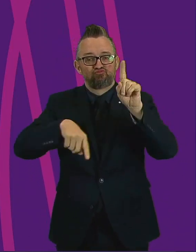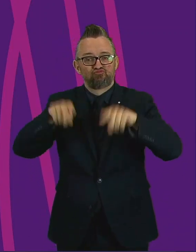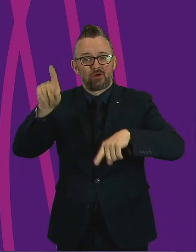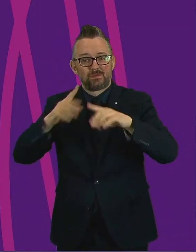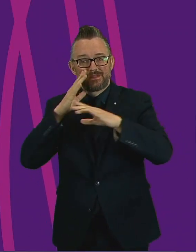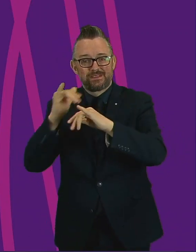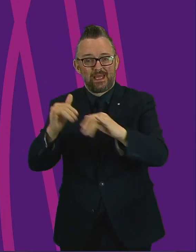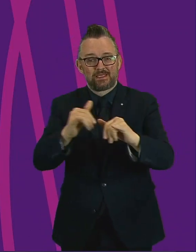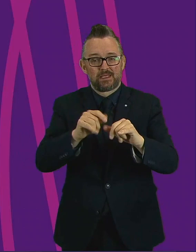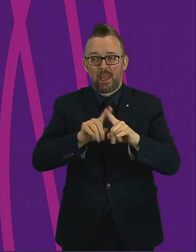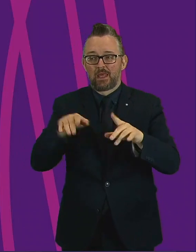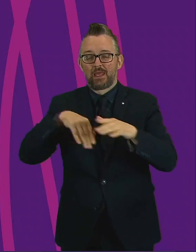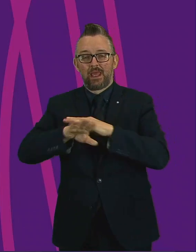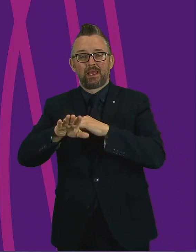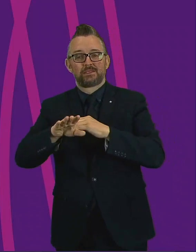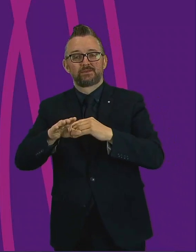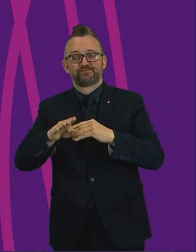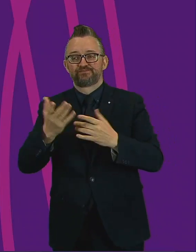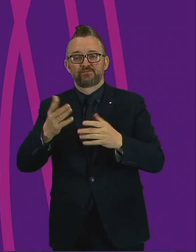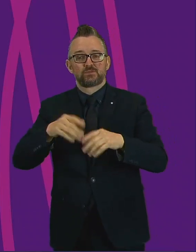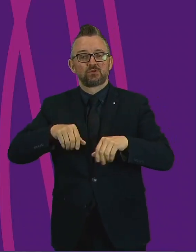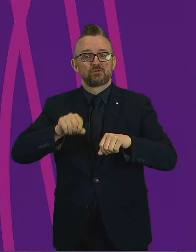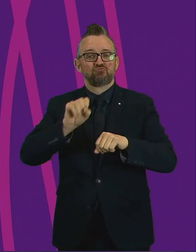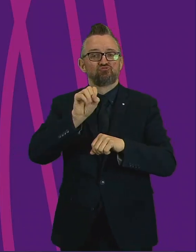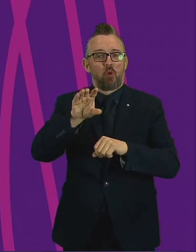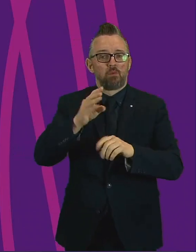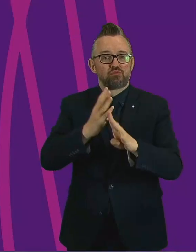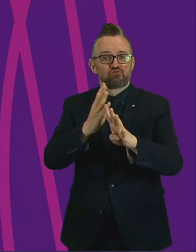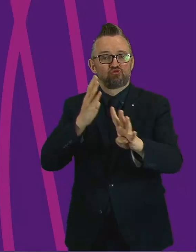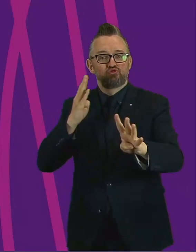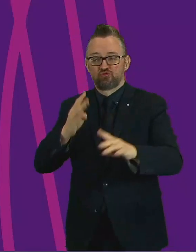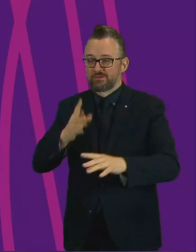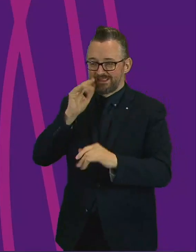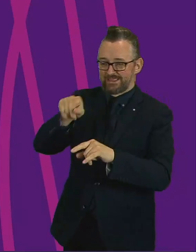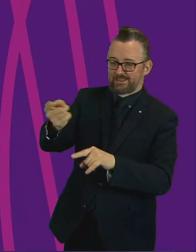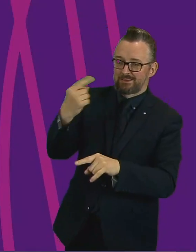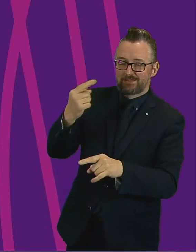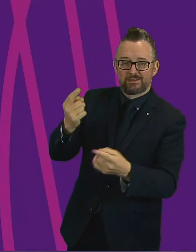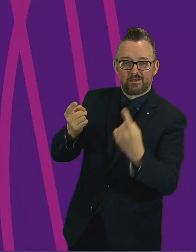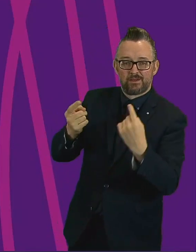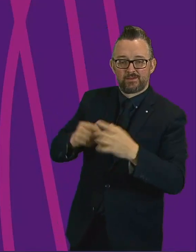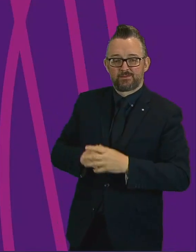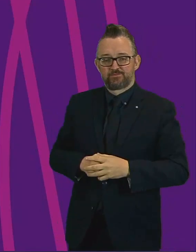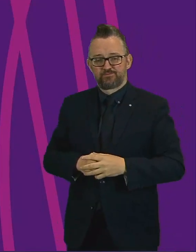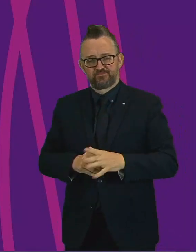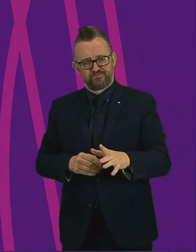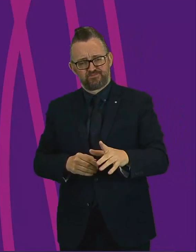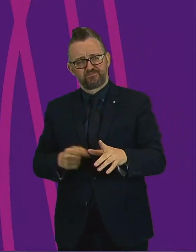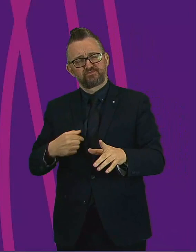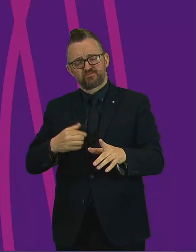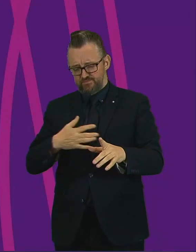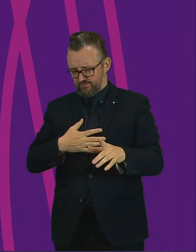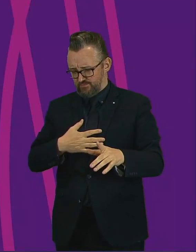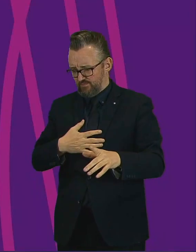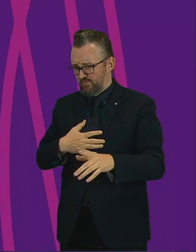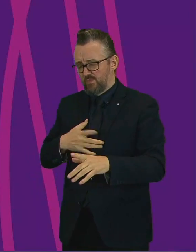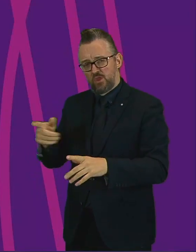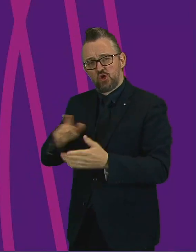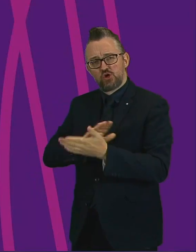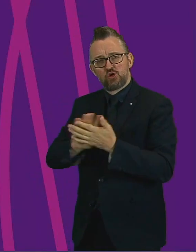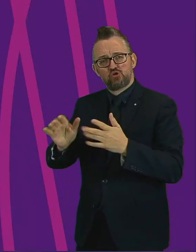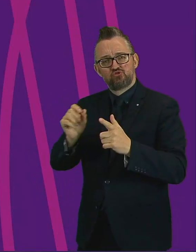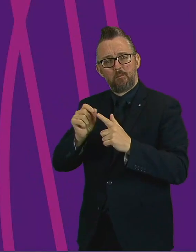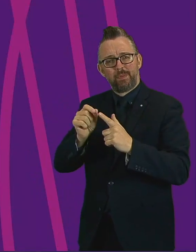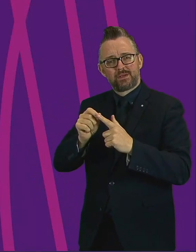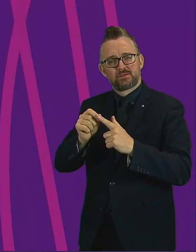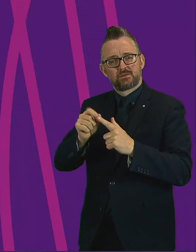places such as supermarket queues? First Minister. I'm not immediately aware of the evidence that Hugh